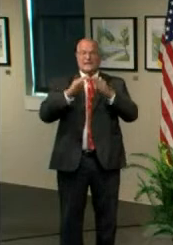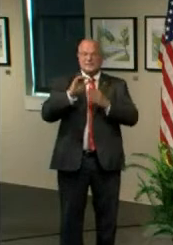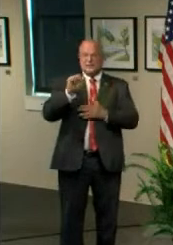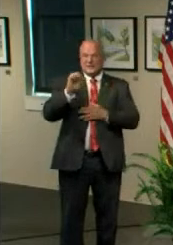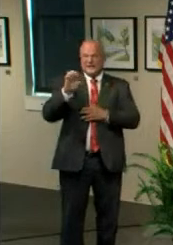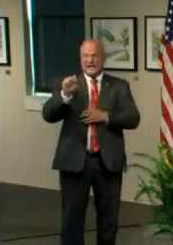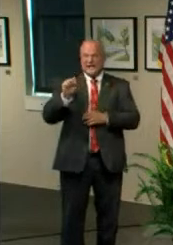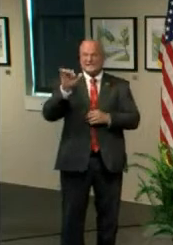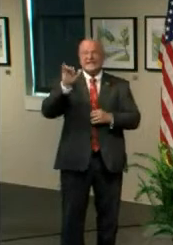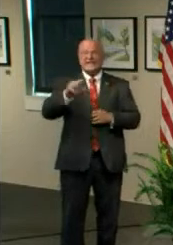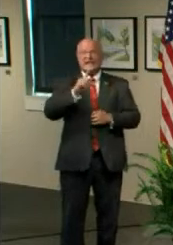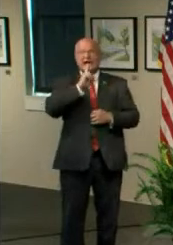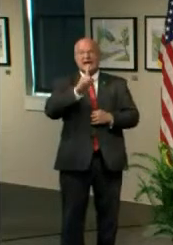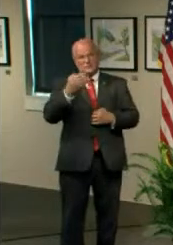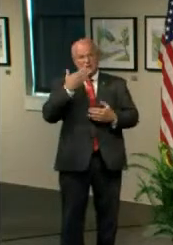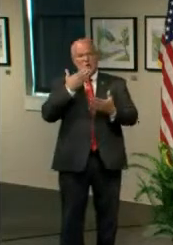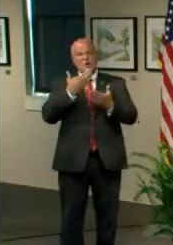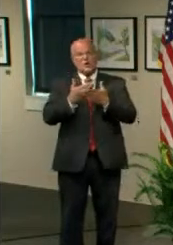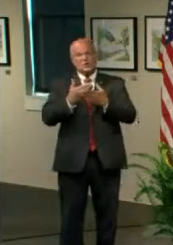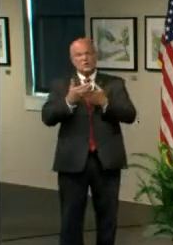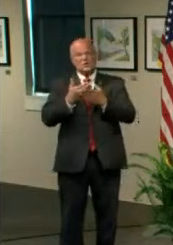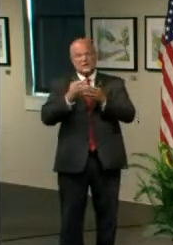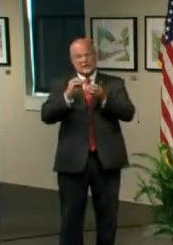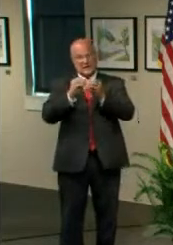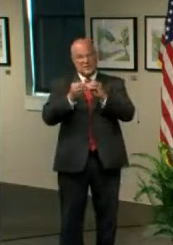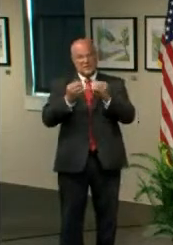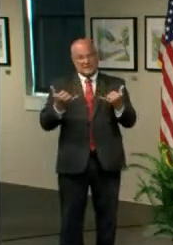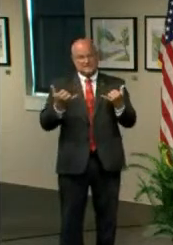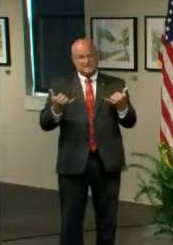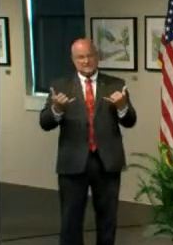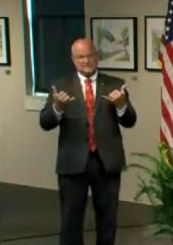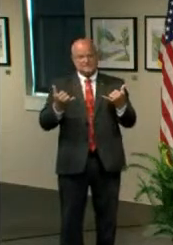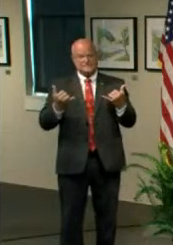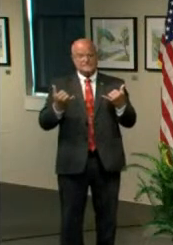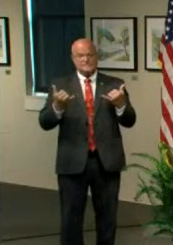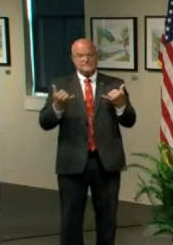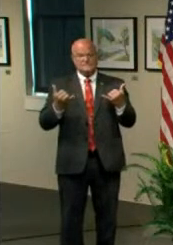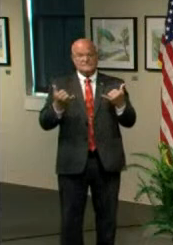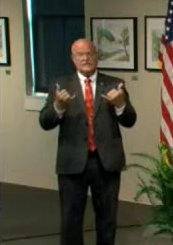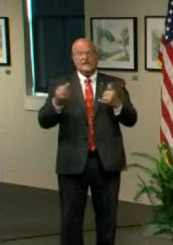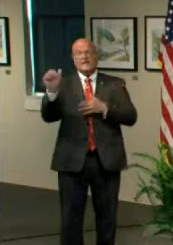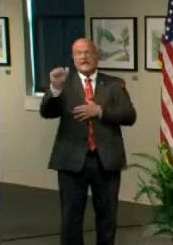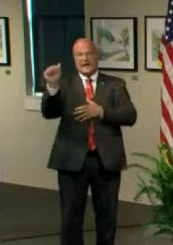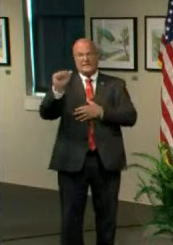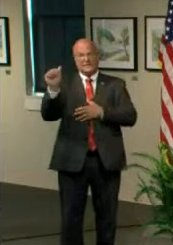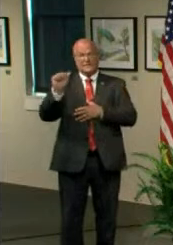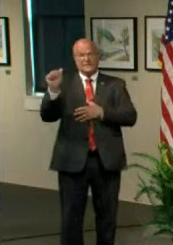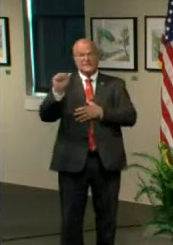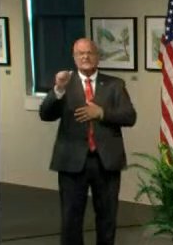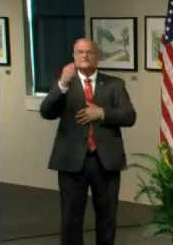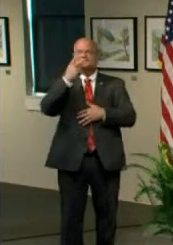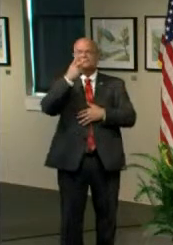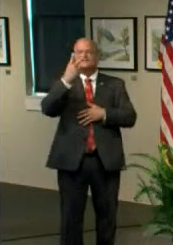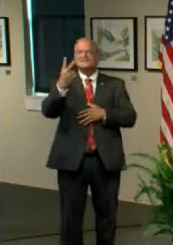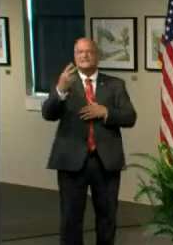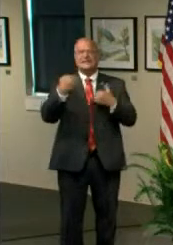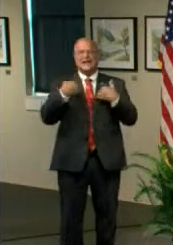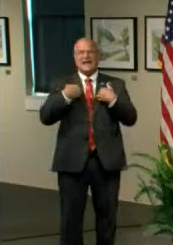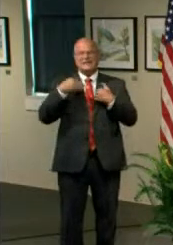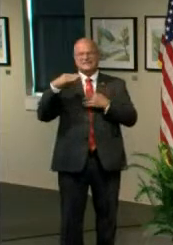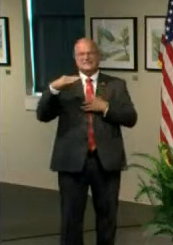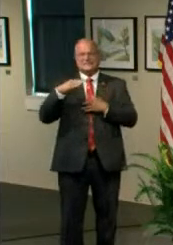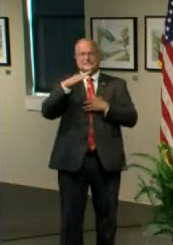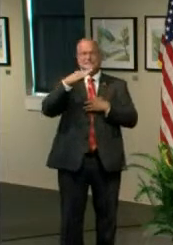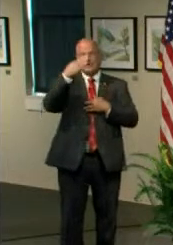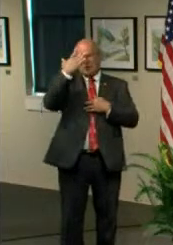cases, that actually is a good progression. You go to the rolling average, you can see that you've got an